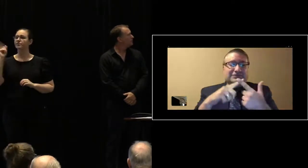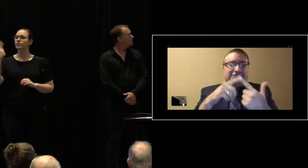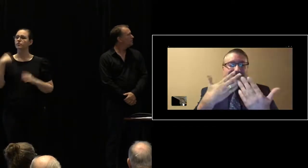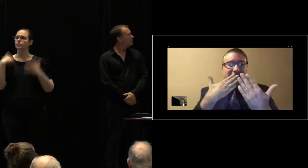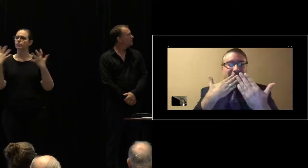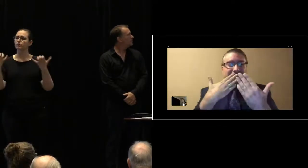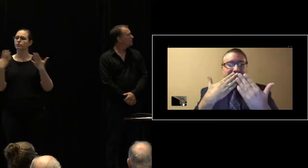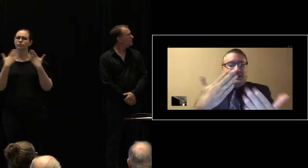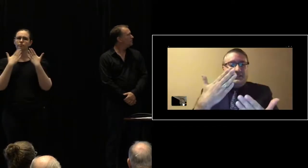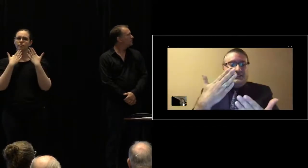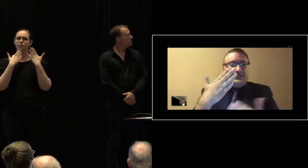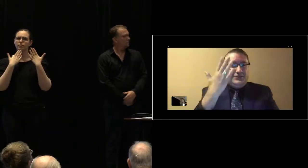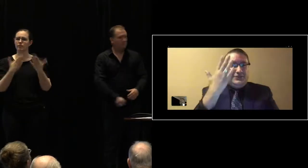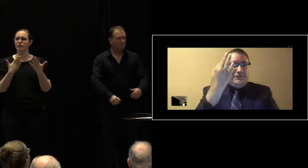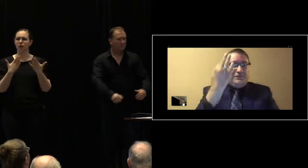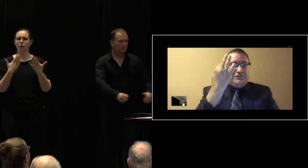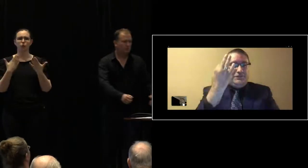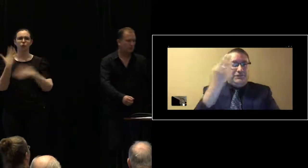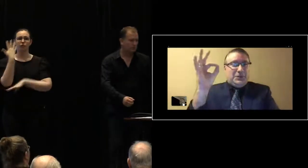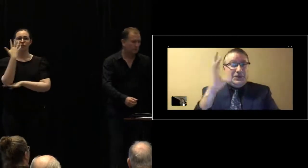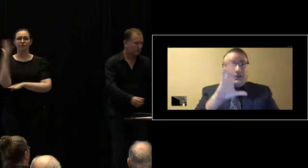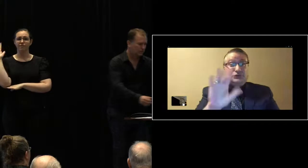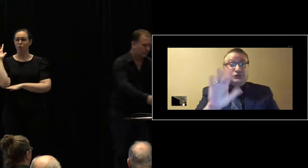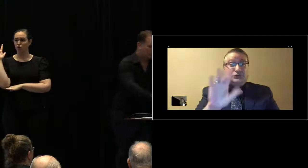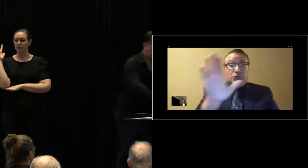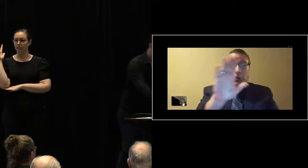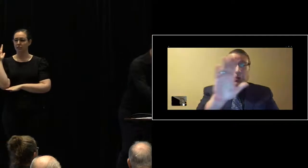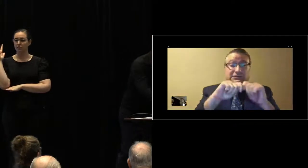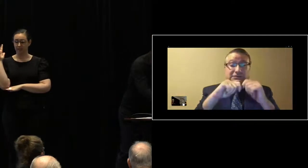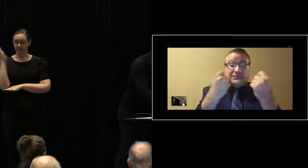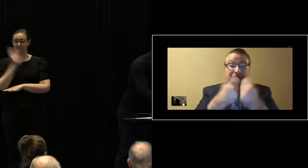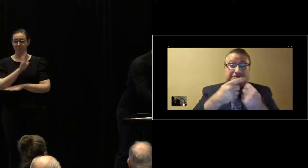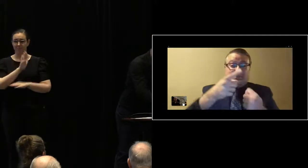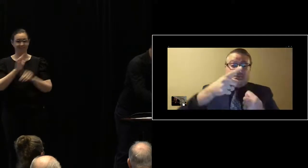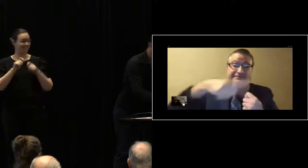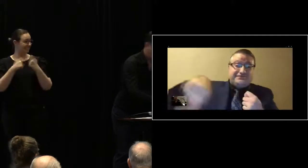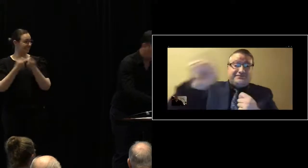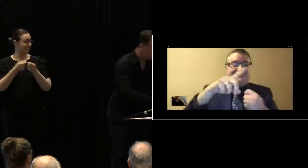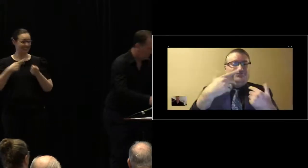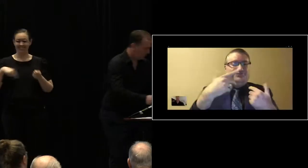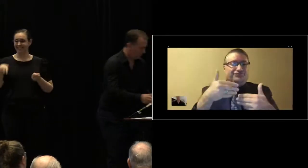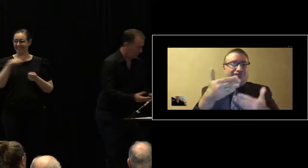First, I wanted to thank Forrest and your entire team.